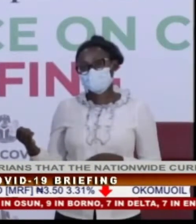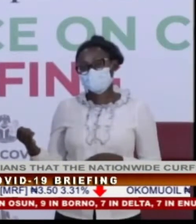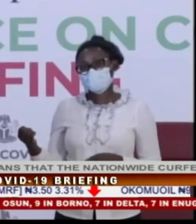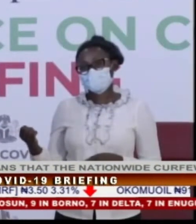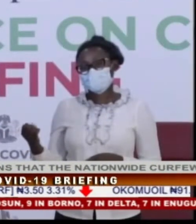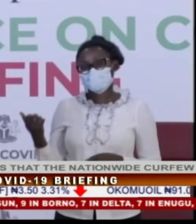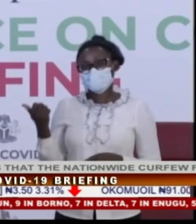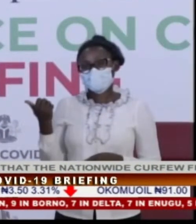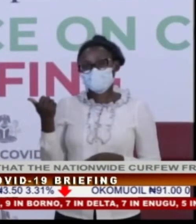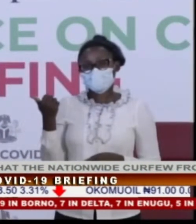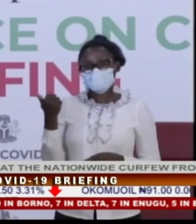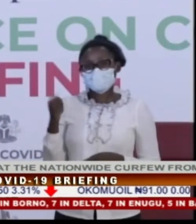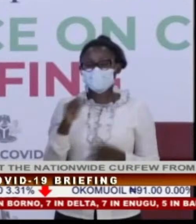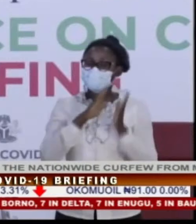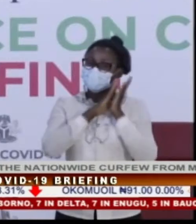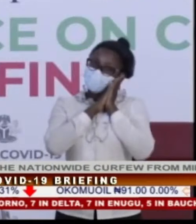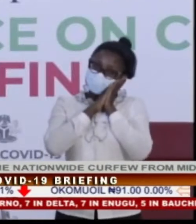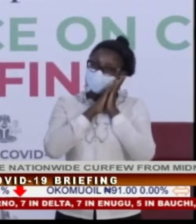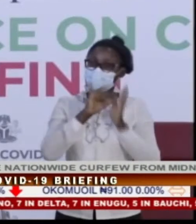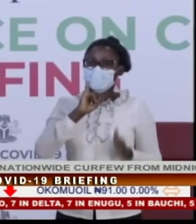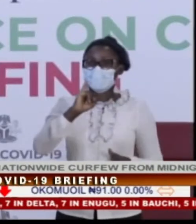10-bed ICU